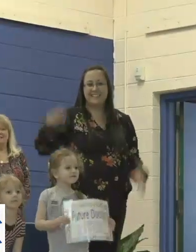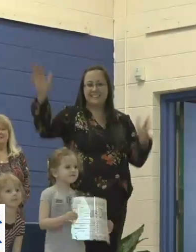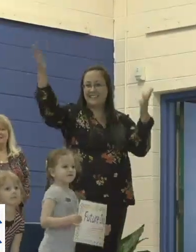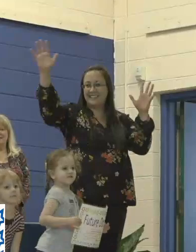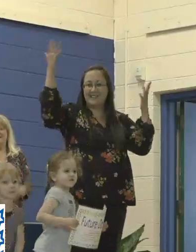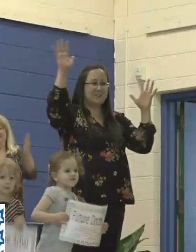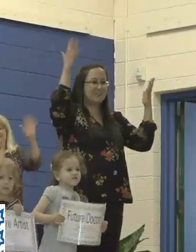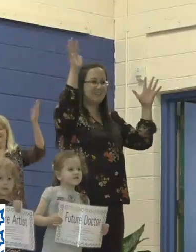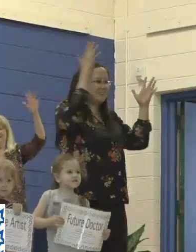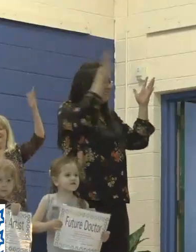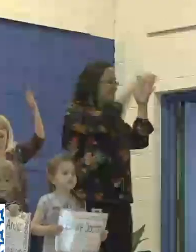McArdle.